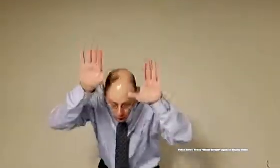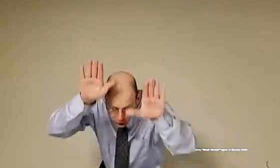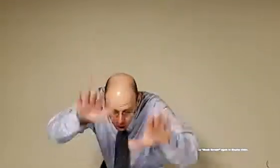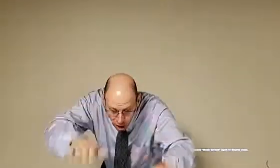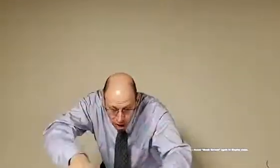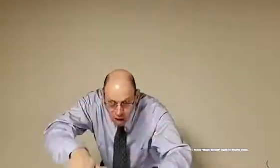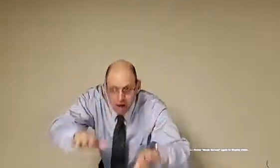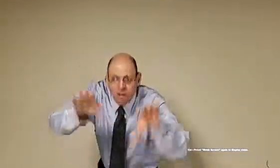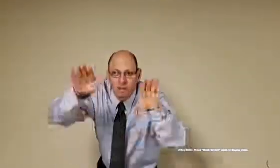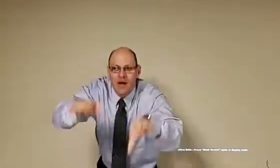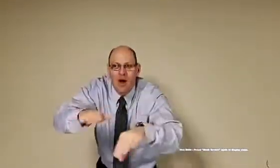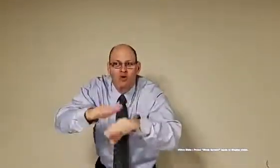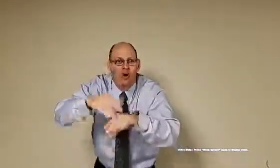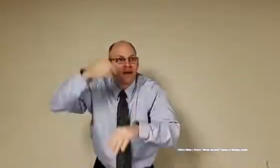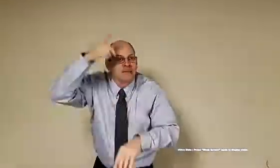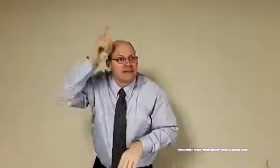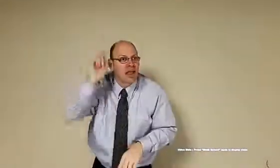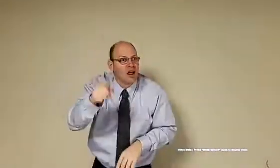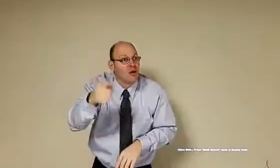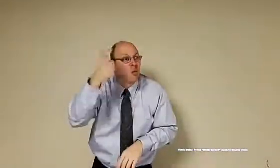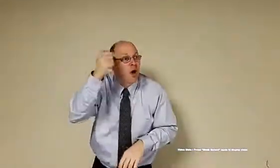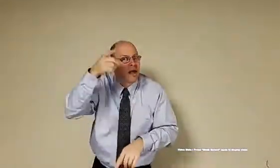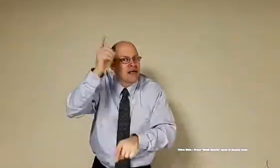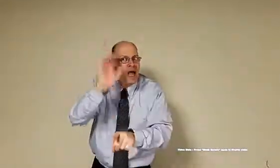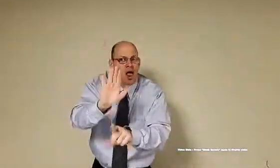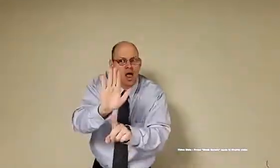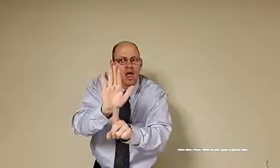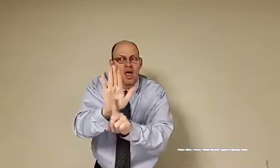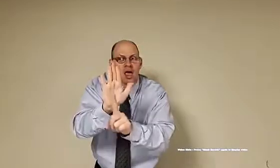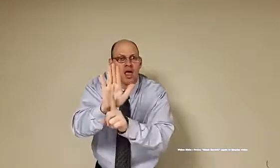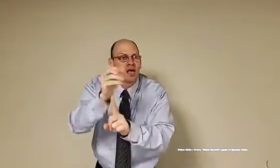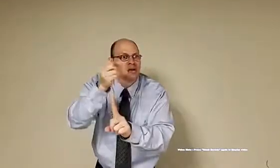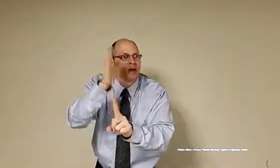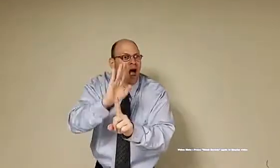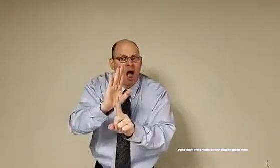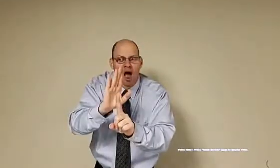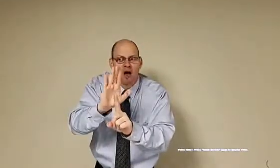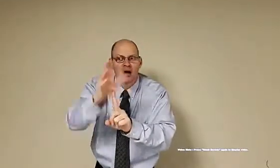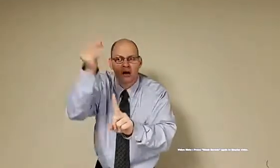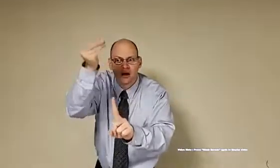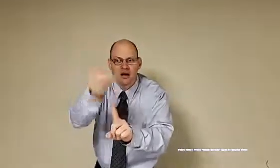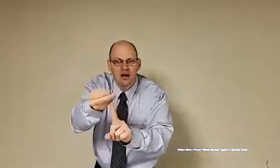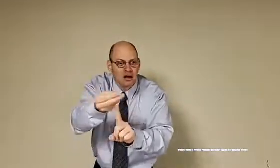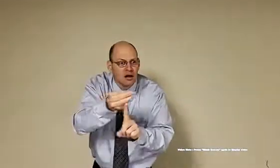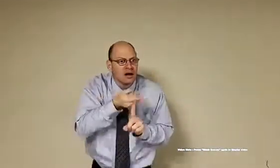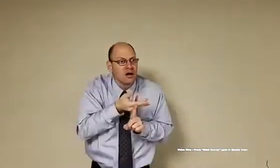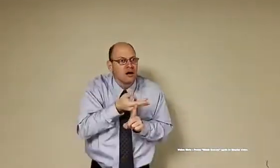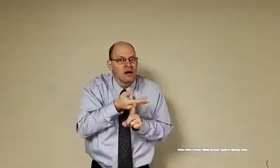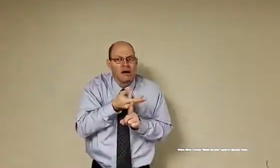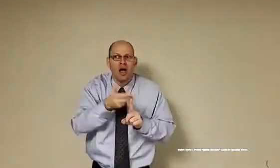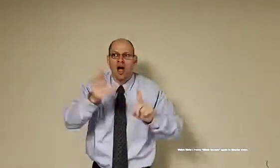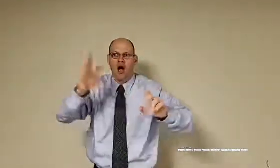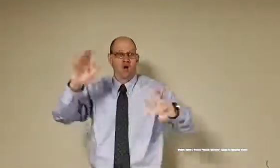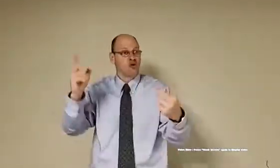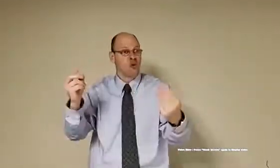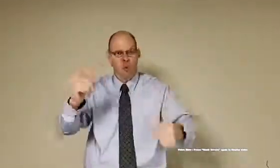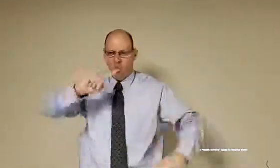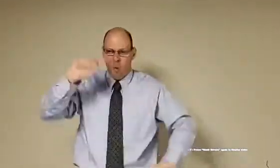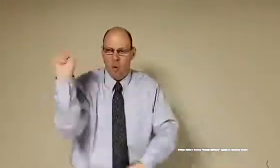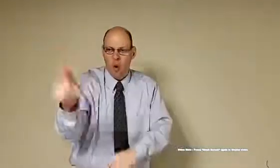And King Nebuchadnezzar, what did he do? He wanted to worship Daniel, because thinking Daniel was a god because he interpreted the